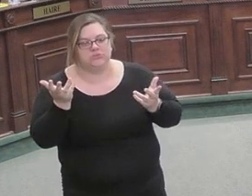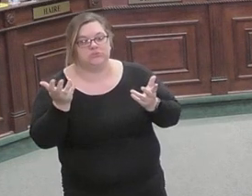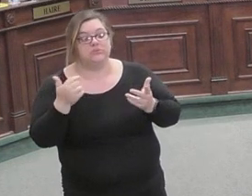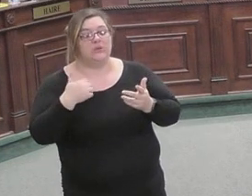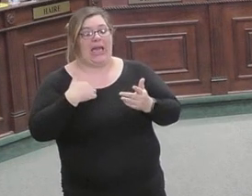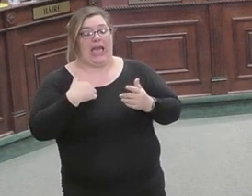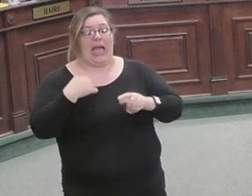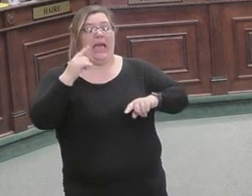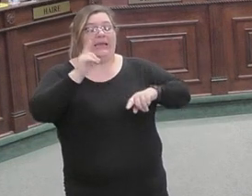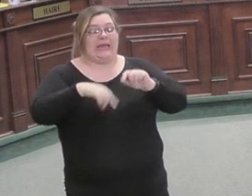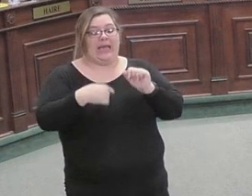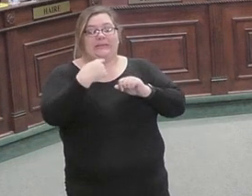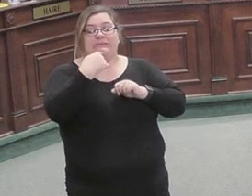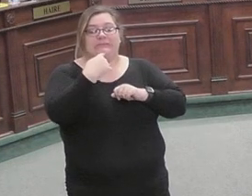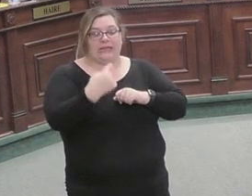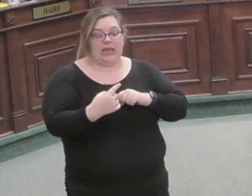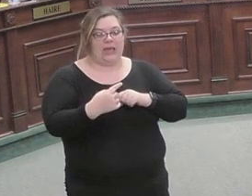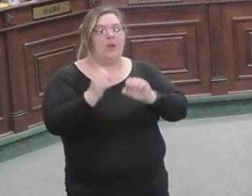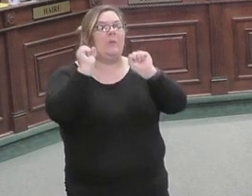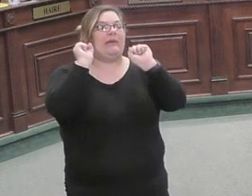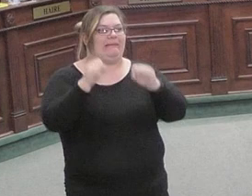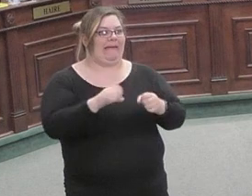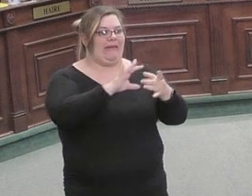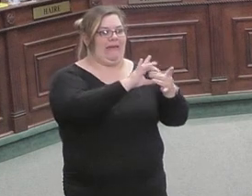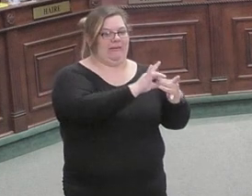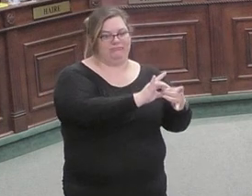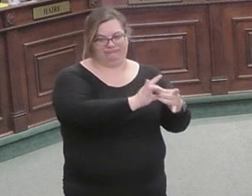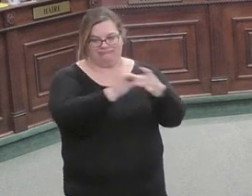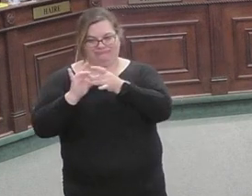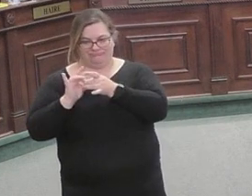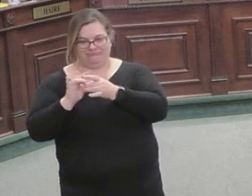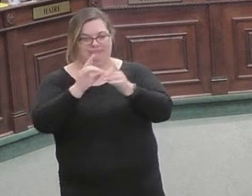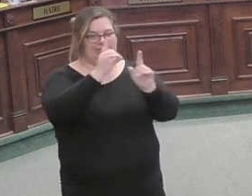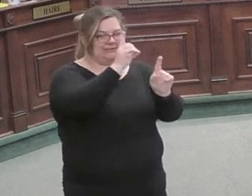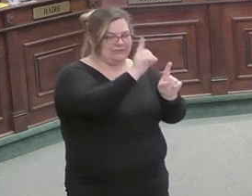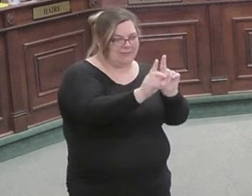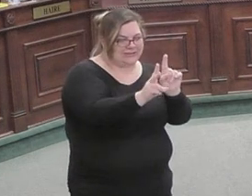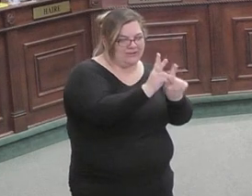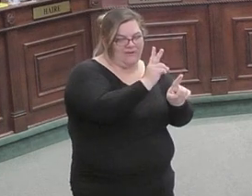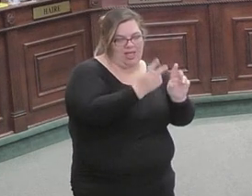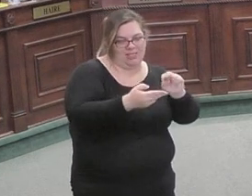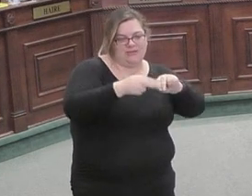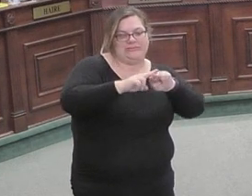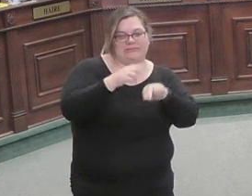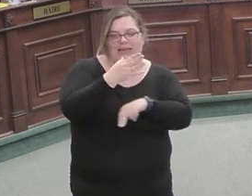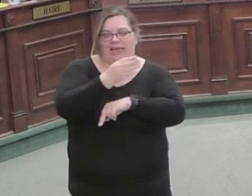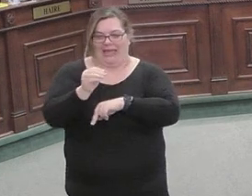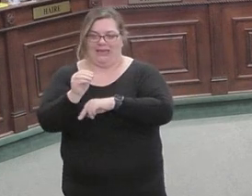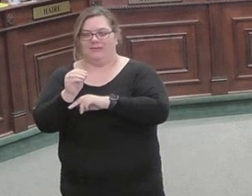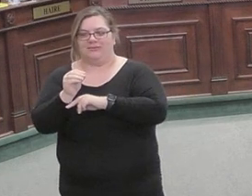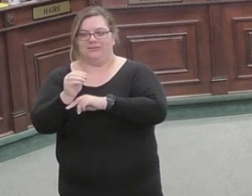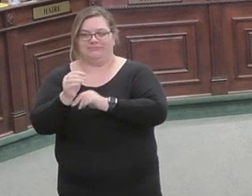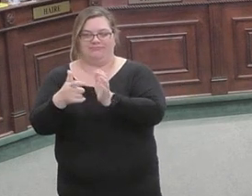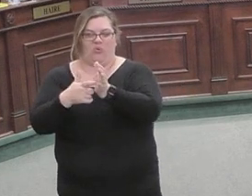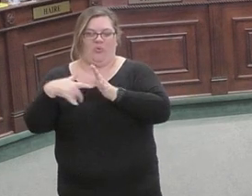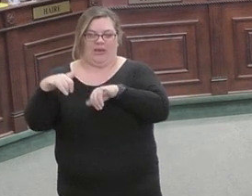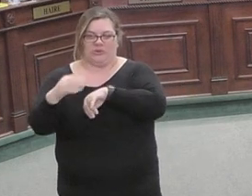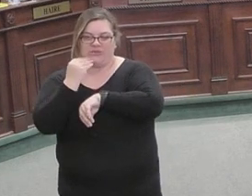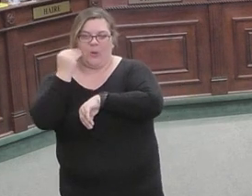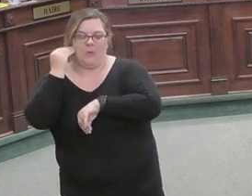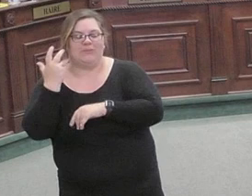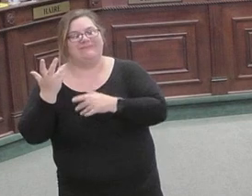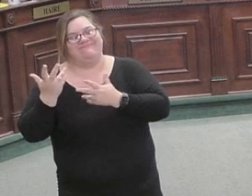cannot necessarily say that we can draw a correlation between domestic violence going up and a curfew. And so I'm